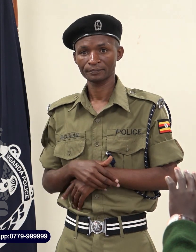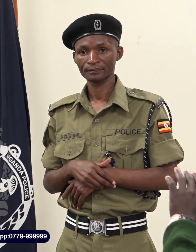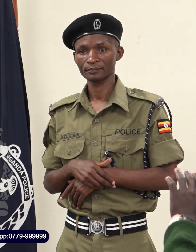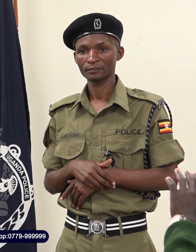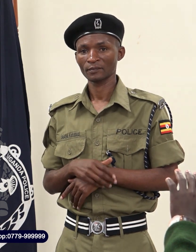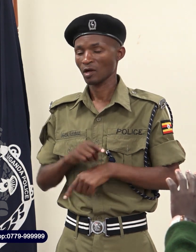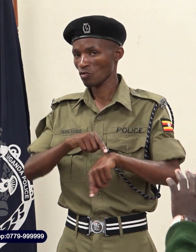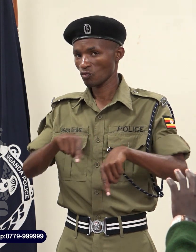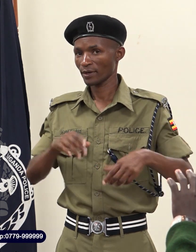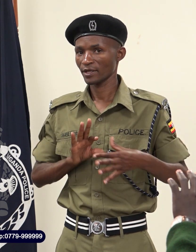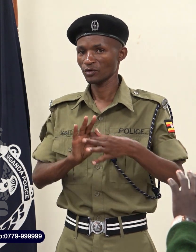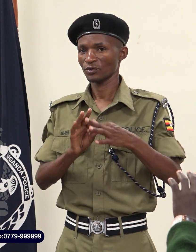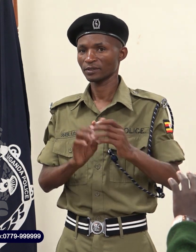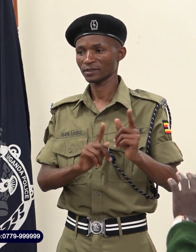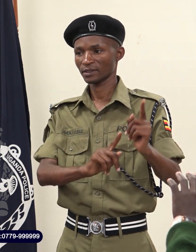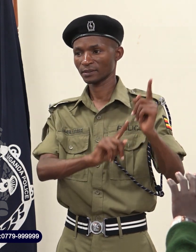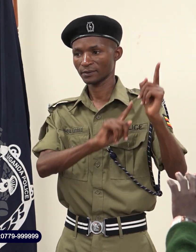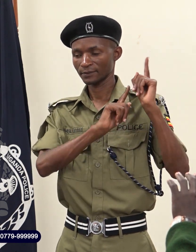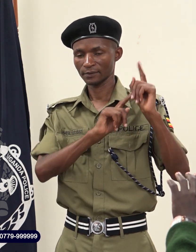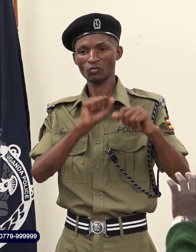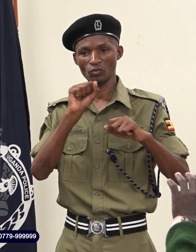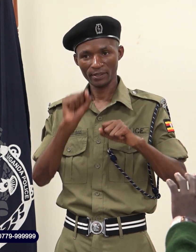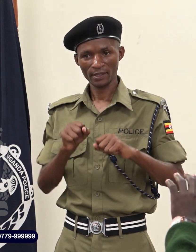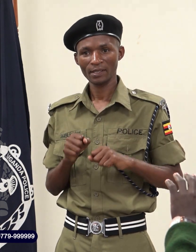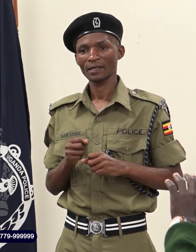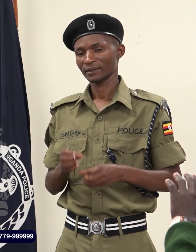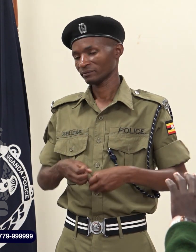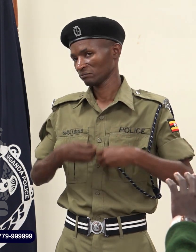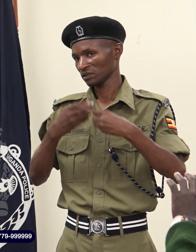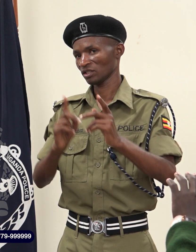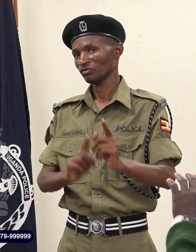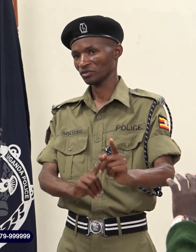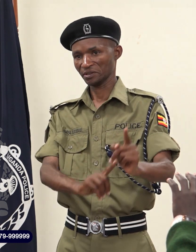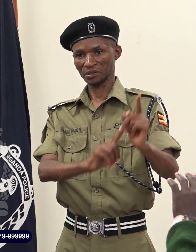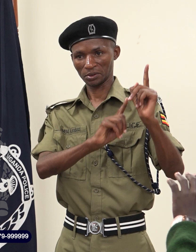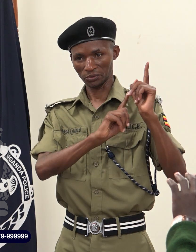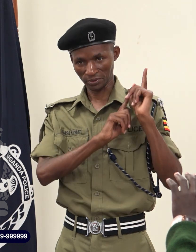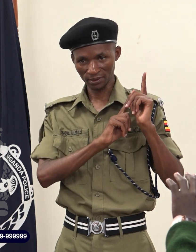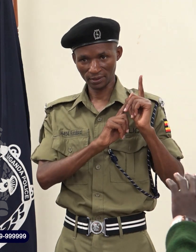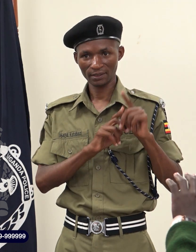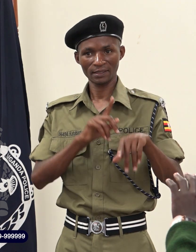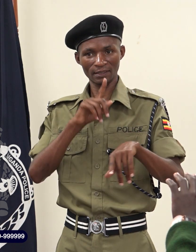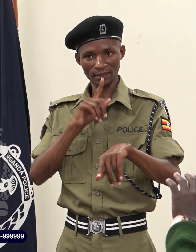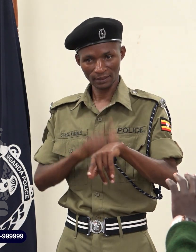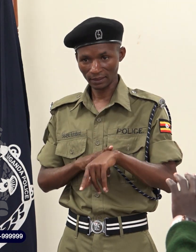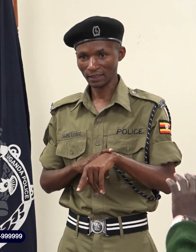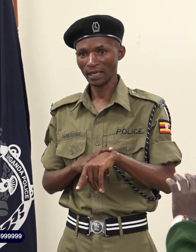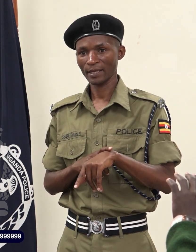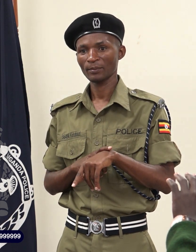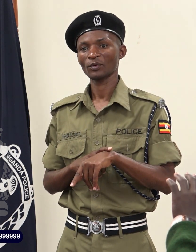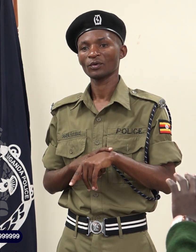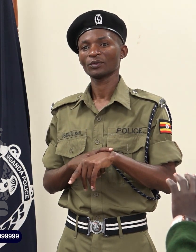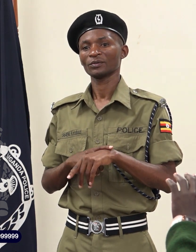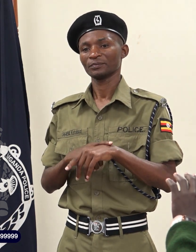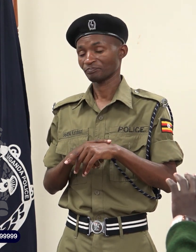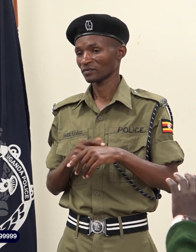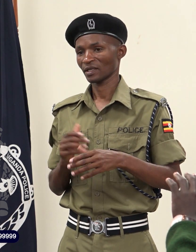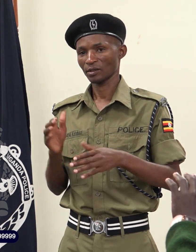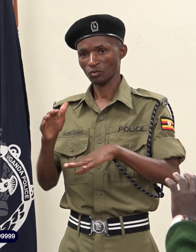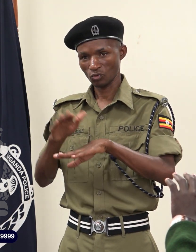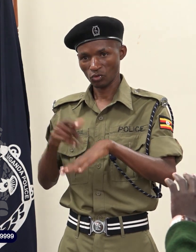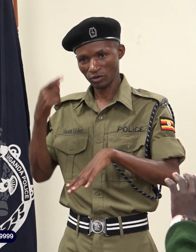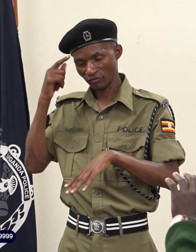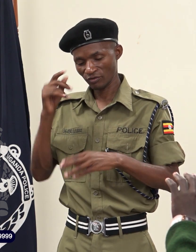as the joint security, we can guarantee their safety when they conduct their security meetings in